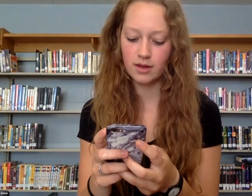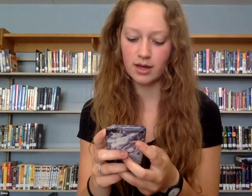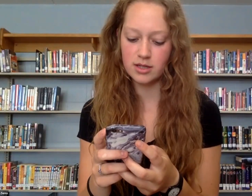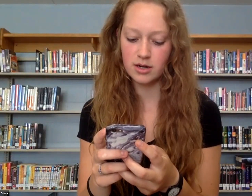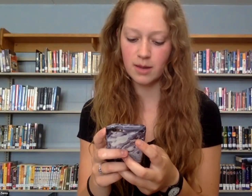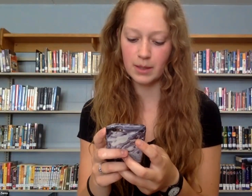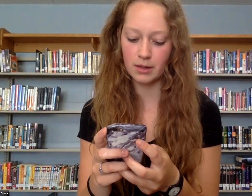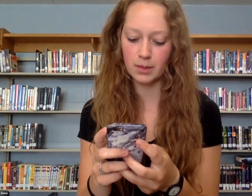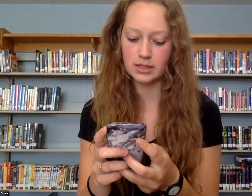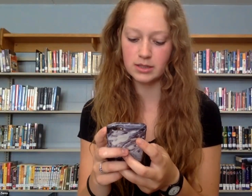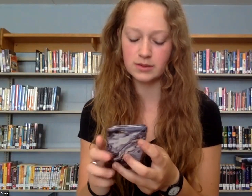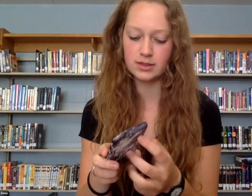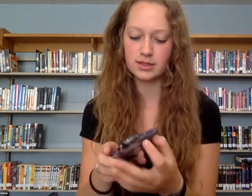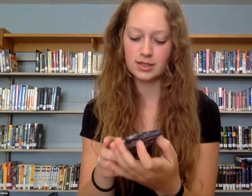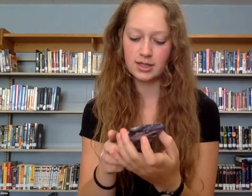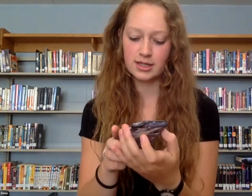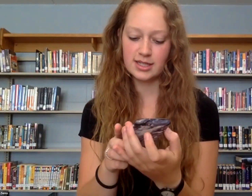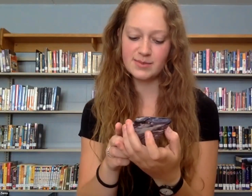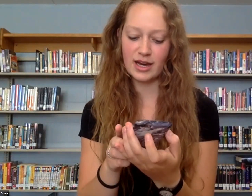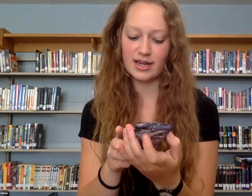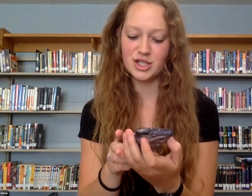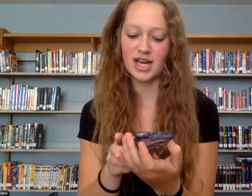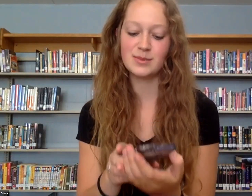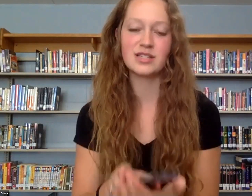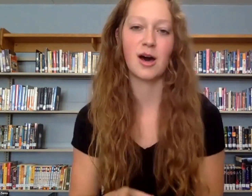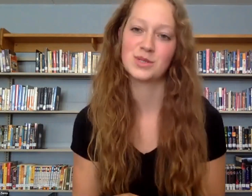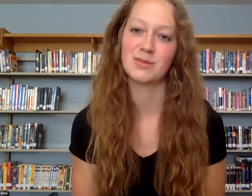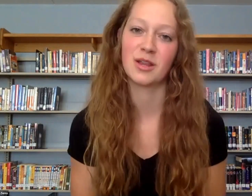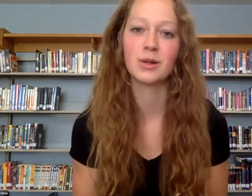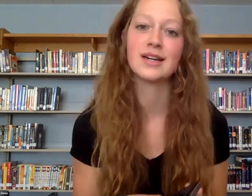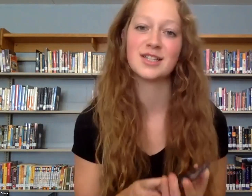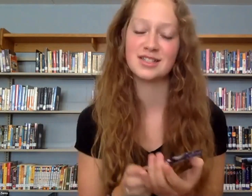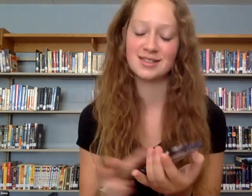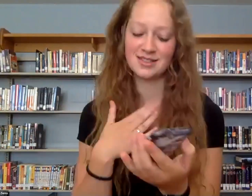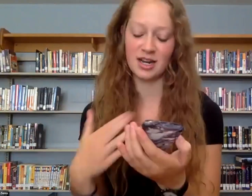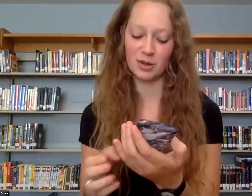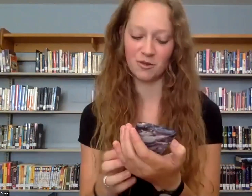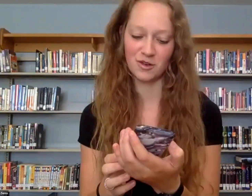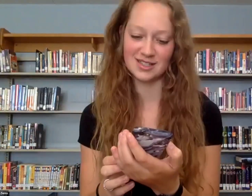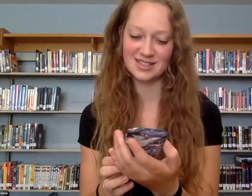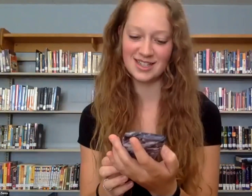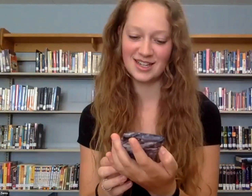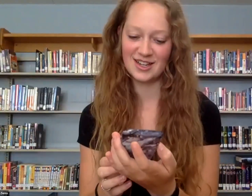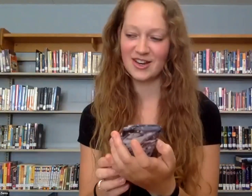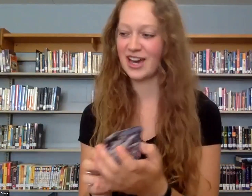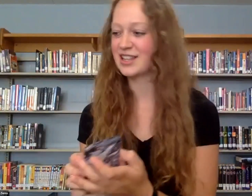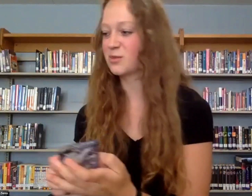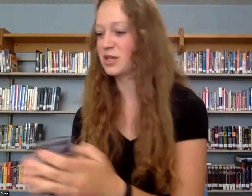can turn it up a little bit too. This is Okay. by Jasmine Thompson, by the way. She's got a beautiful voice. Okay, this will be a little